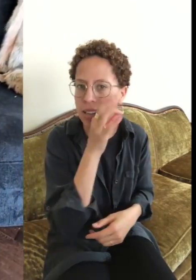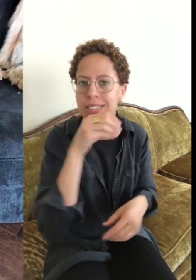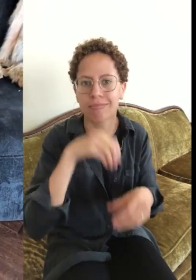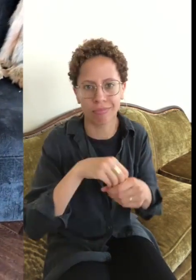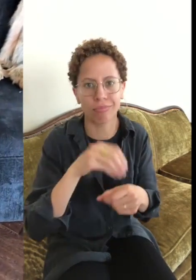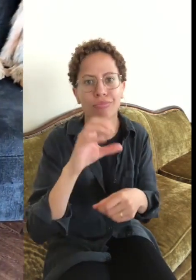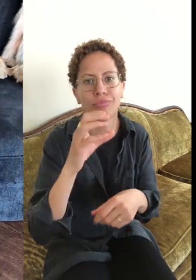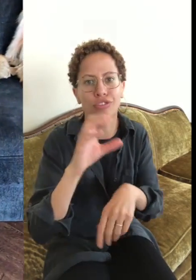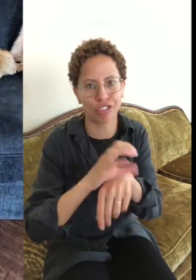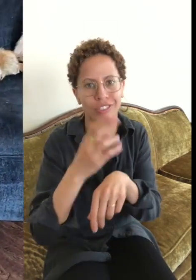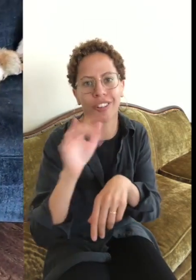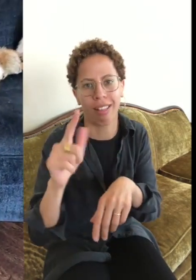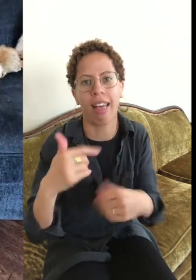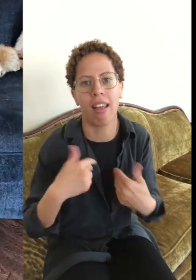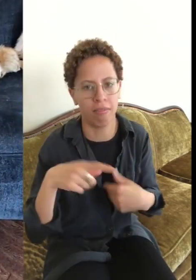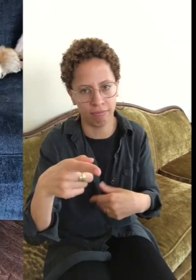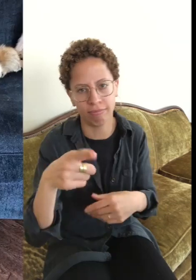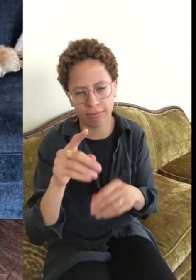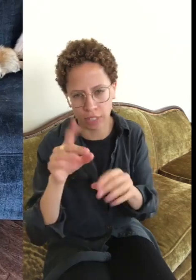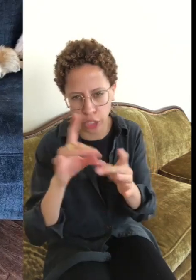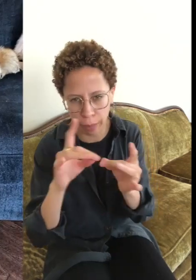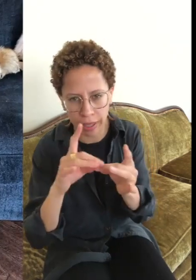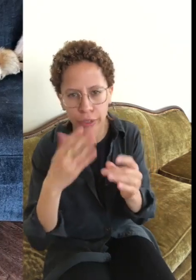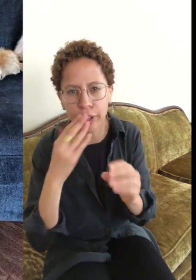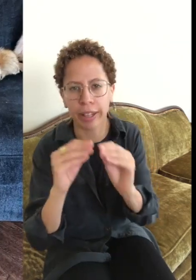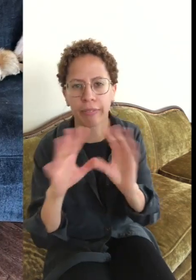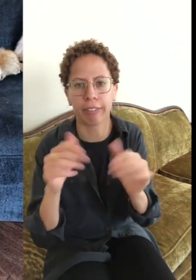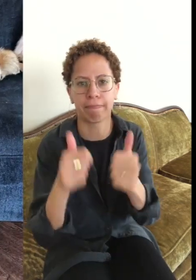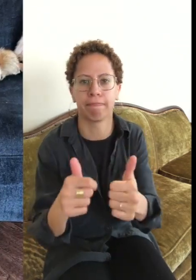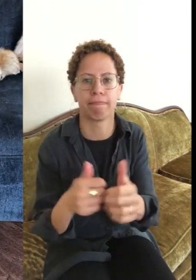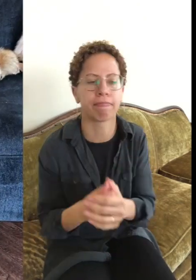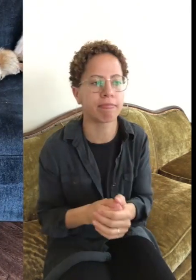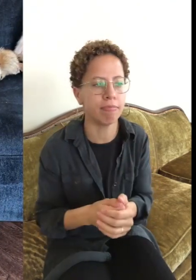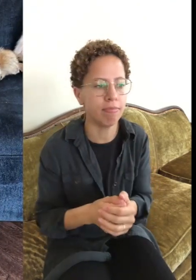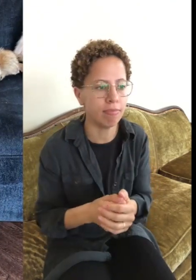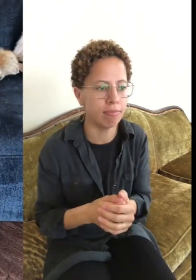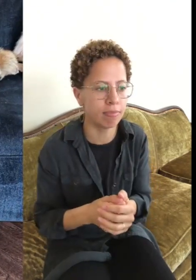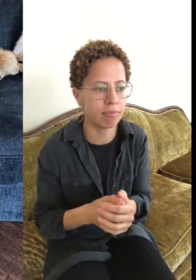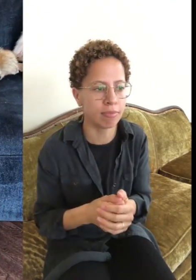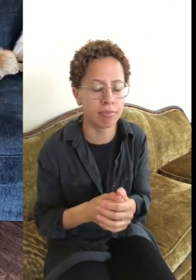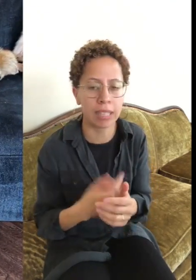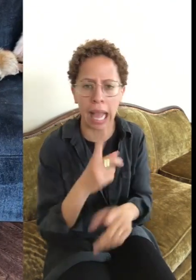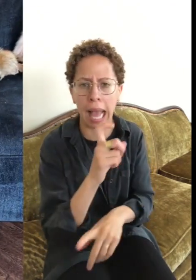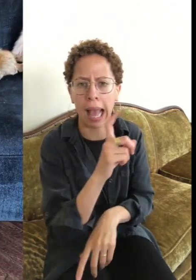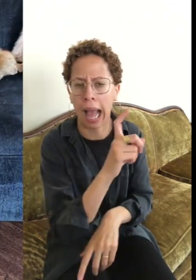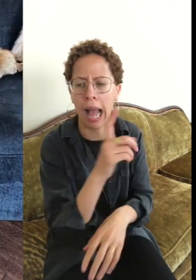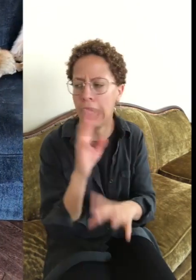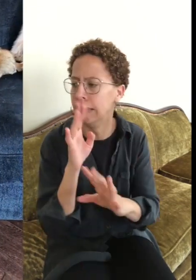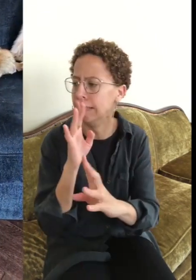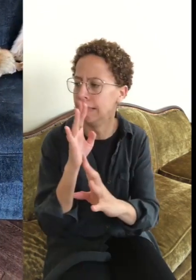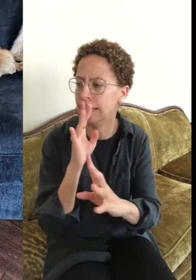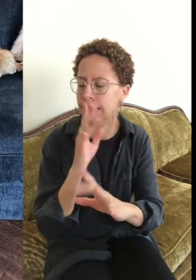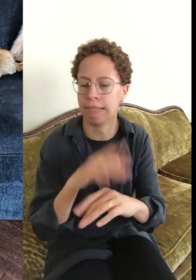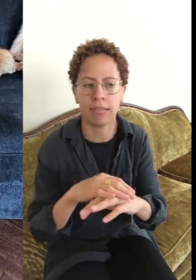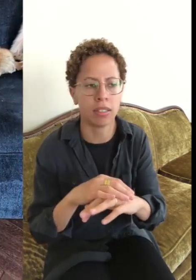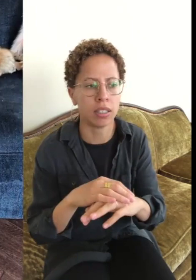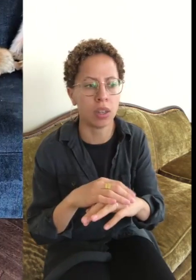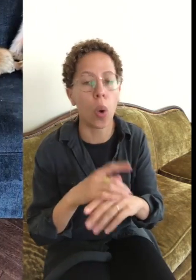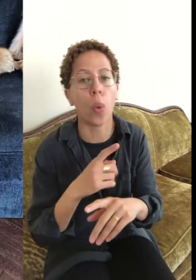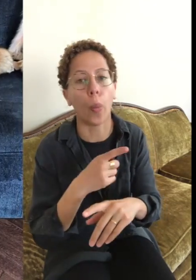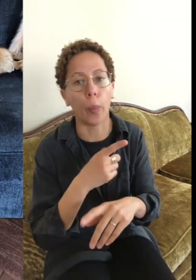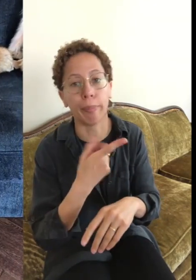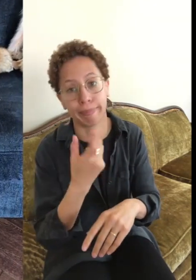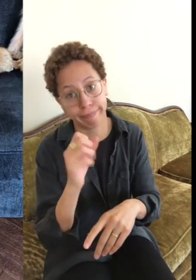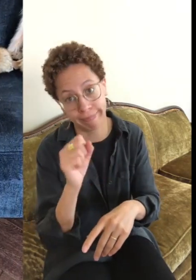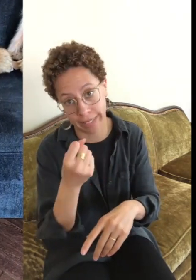go hunting. Okay, Simon, we've got some... Very soon. I'm going to come back. Oh, Simon said he's going hunting